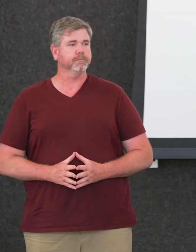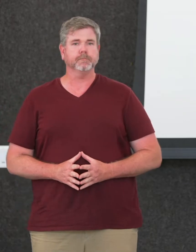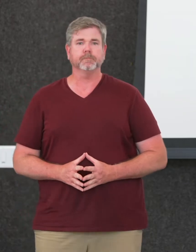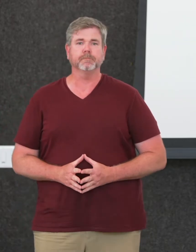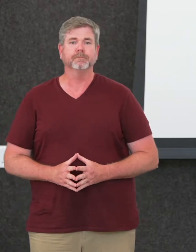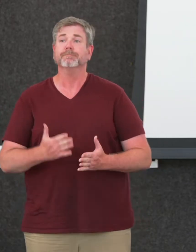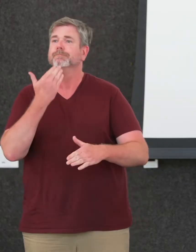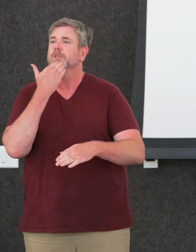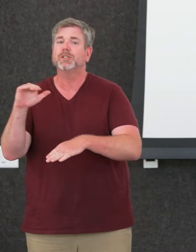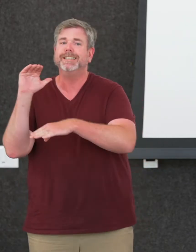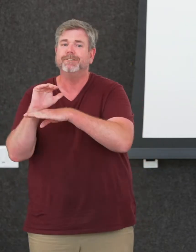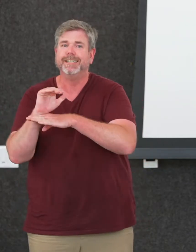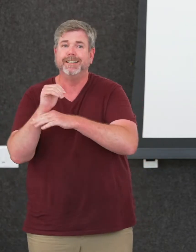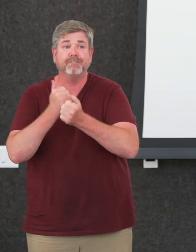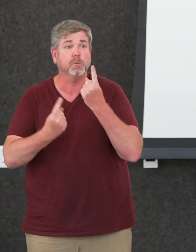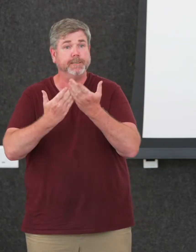Good evening, everyone.